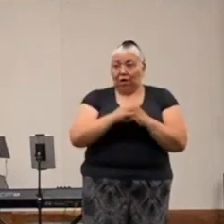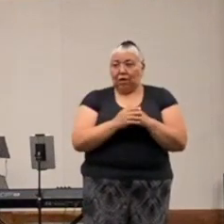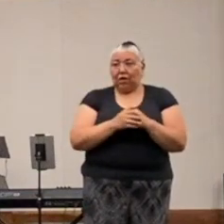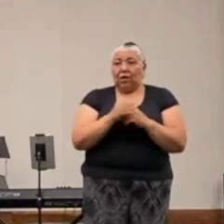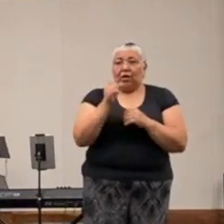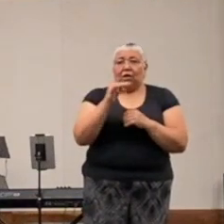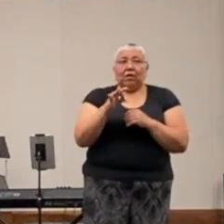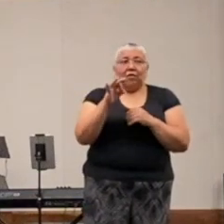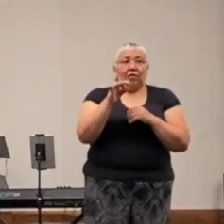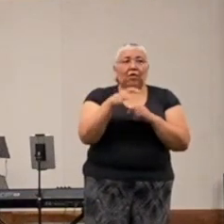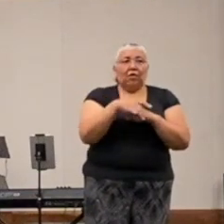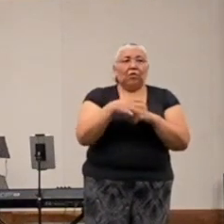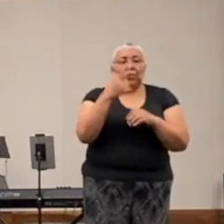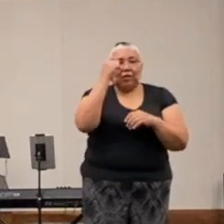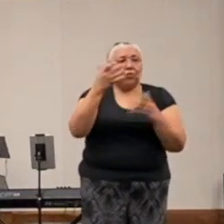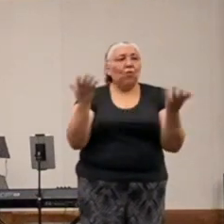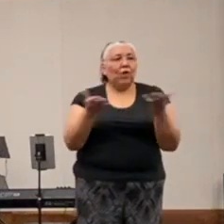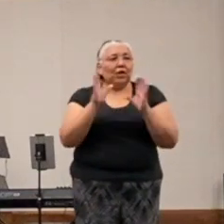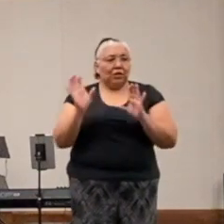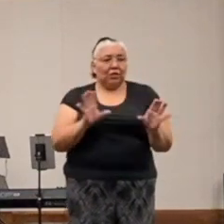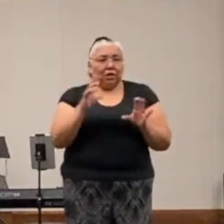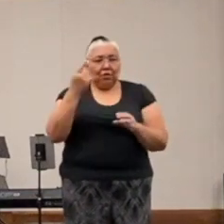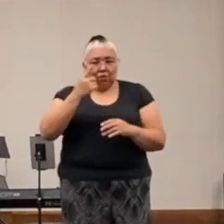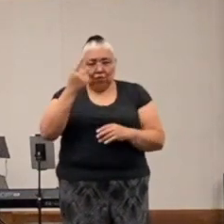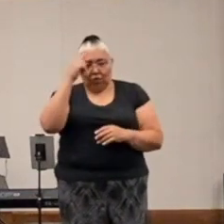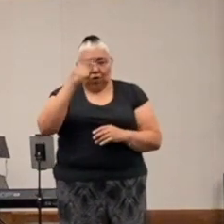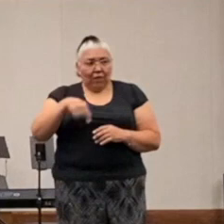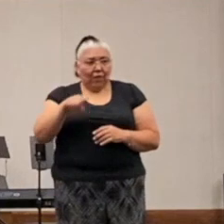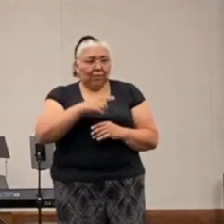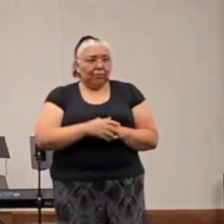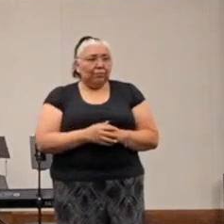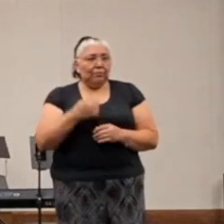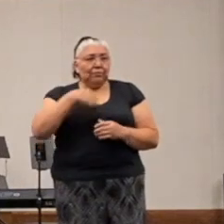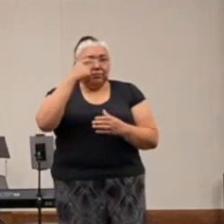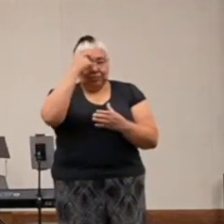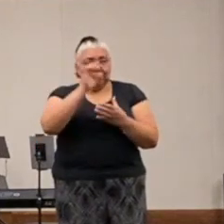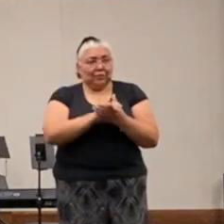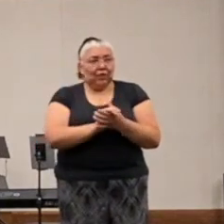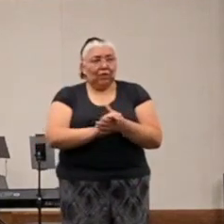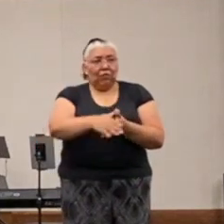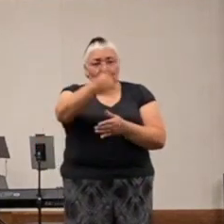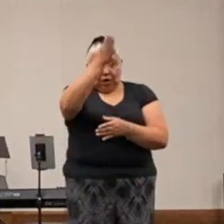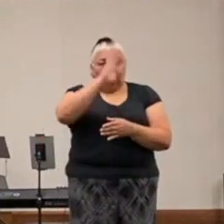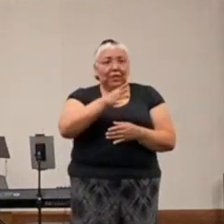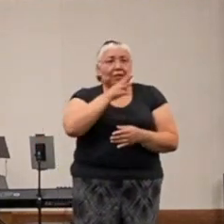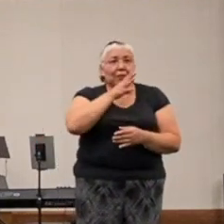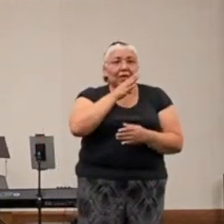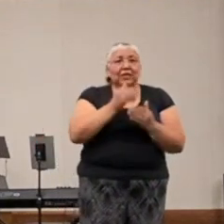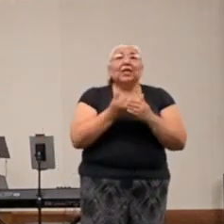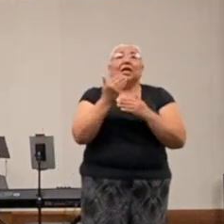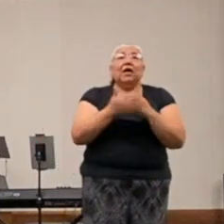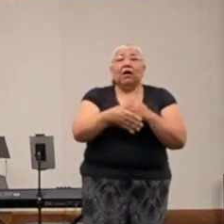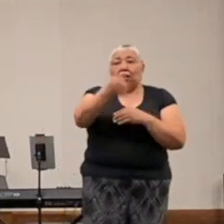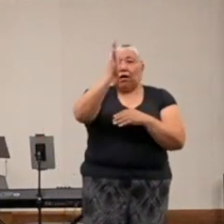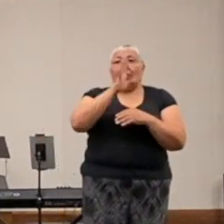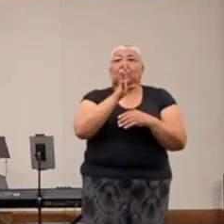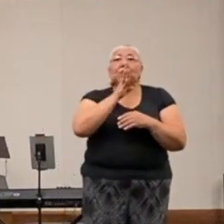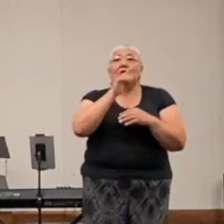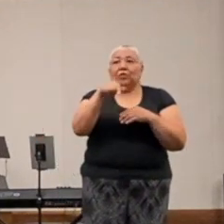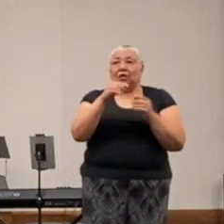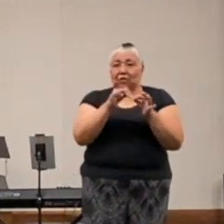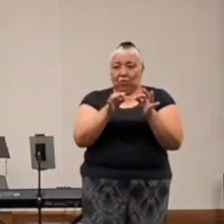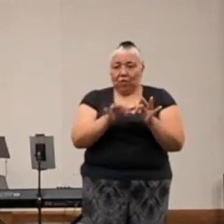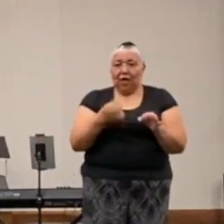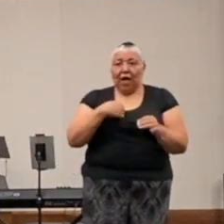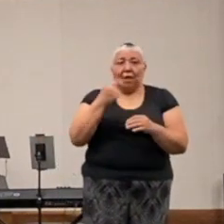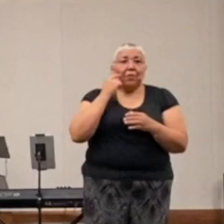earth, because of what he had done for them. So I believe that when God speaks, then God spoke all these words. I believe that when